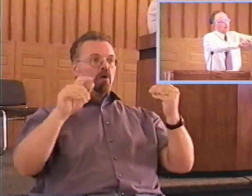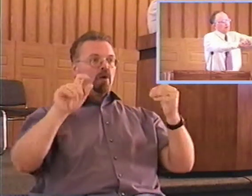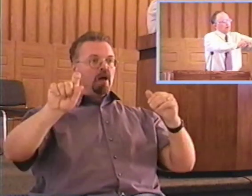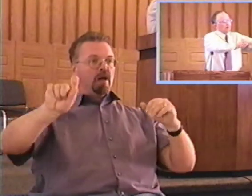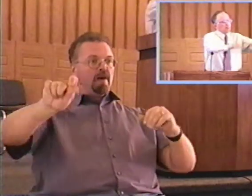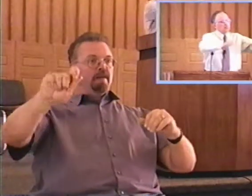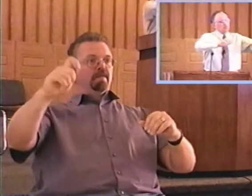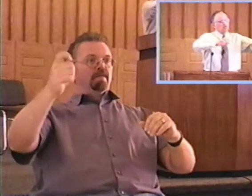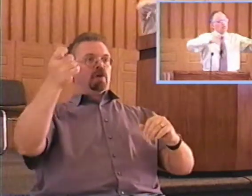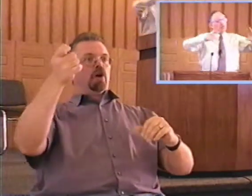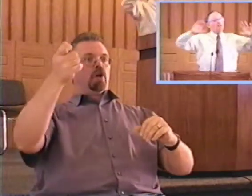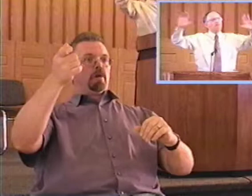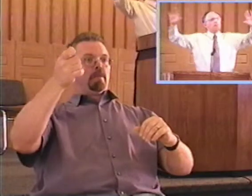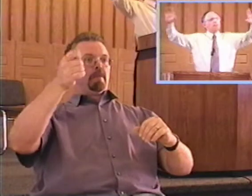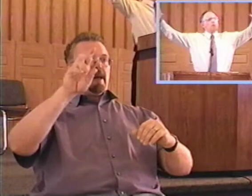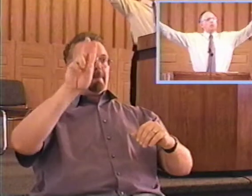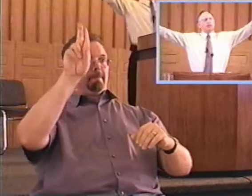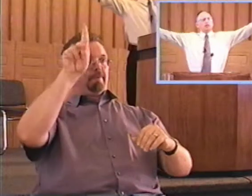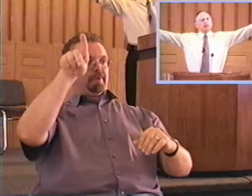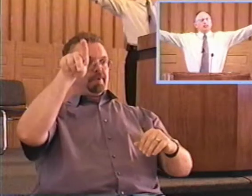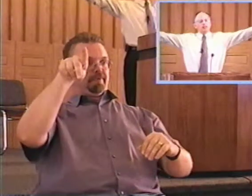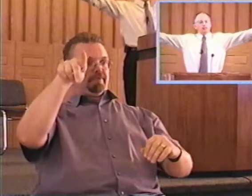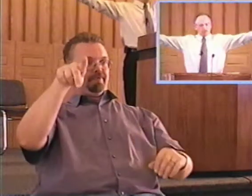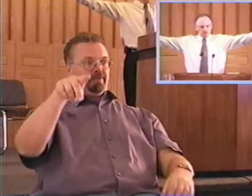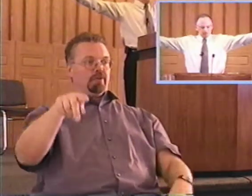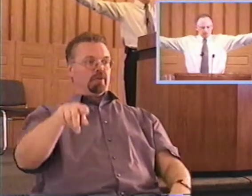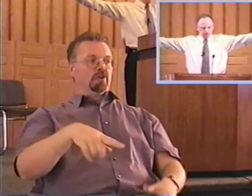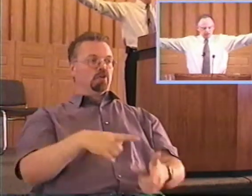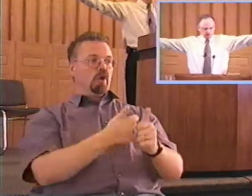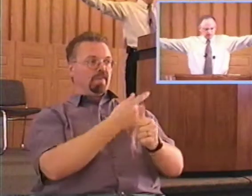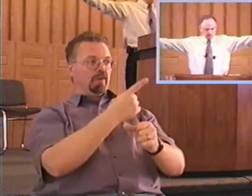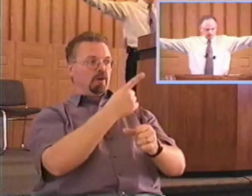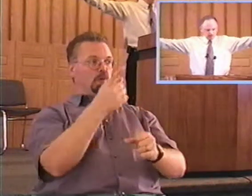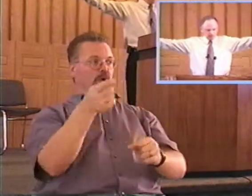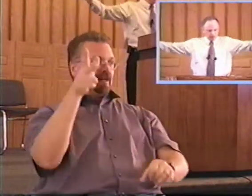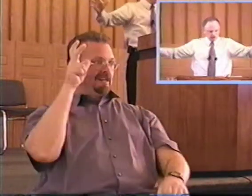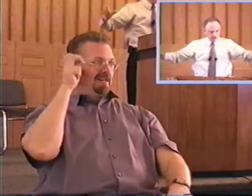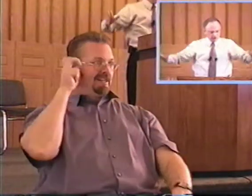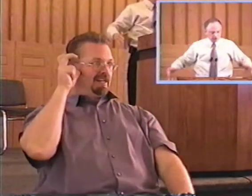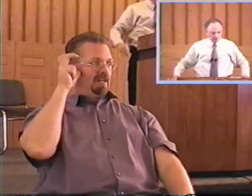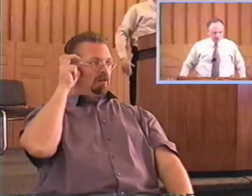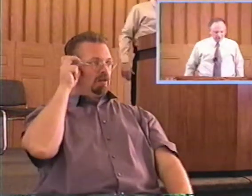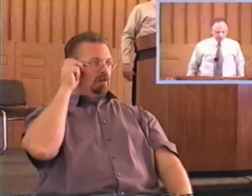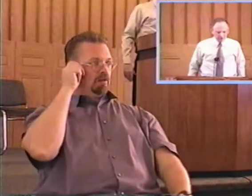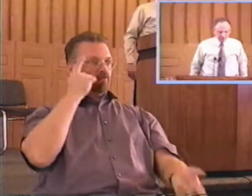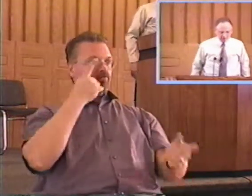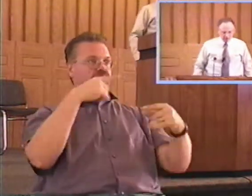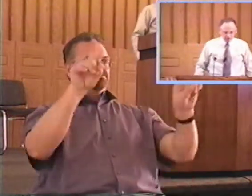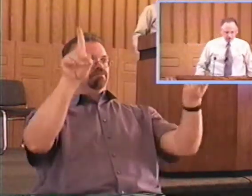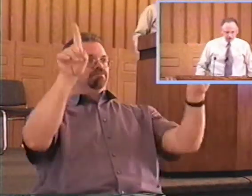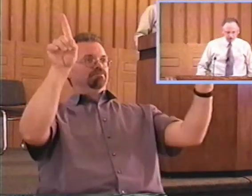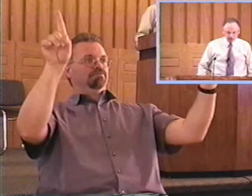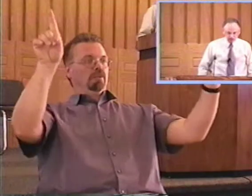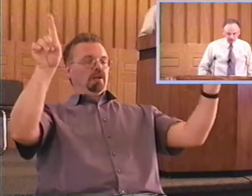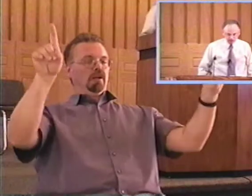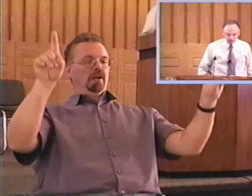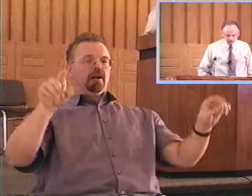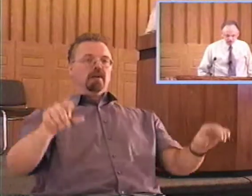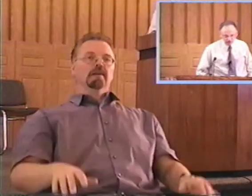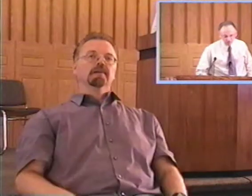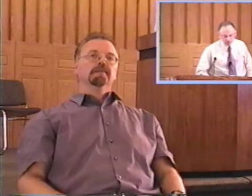volume up all the way so everybody can hear. Notice the graphic language